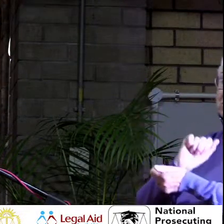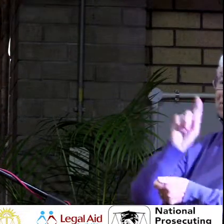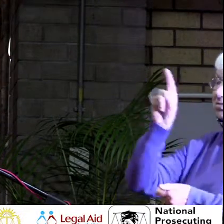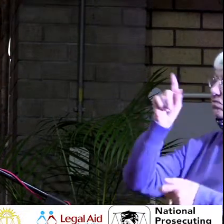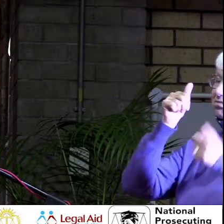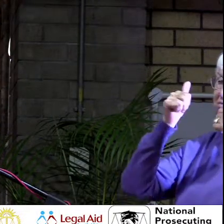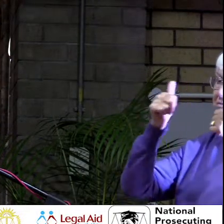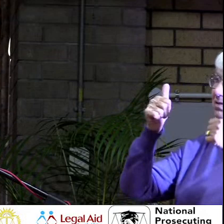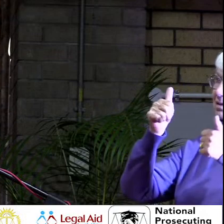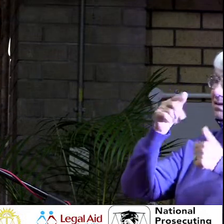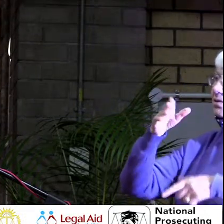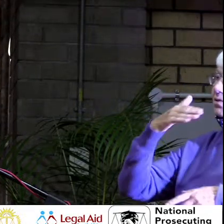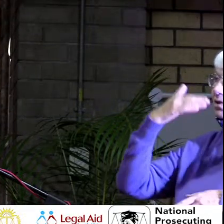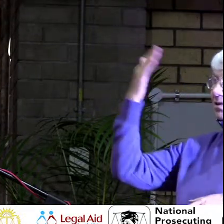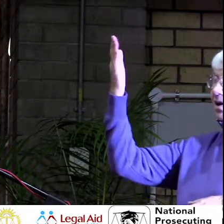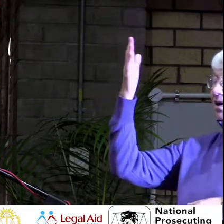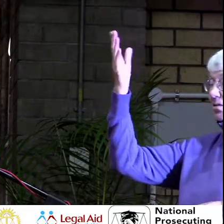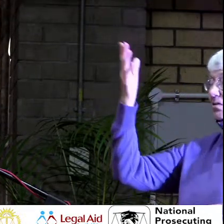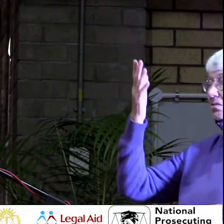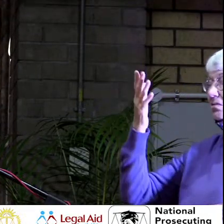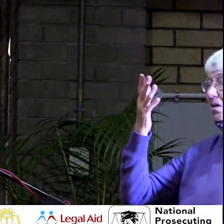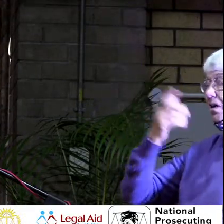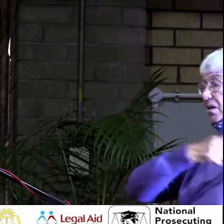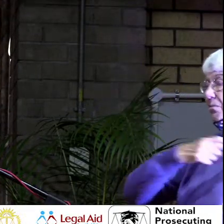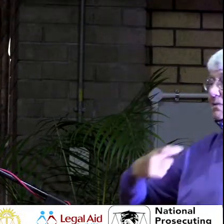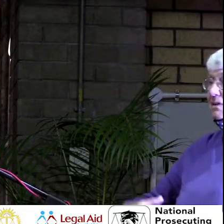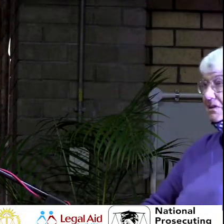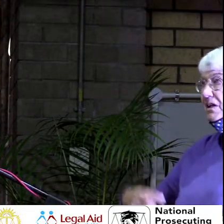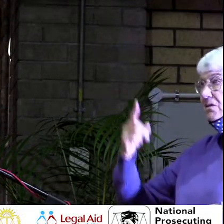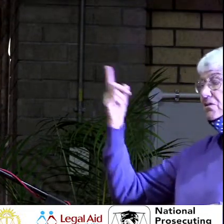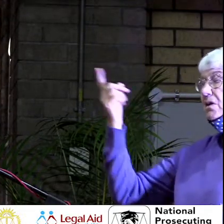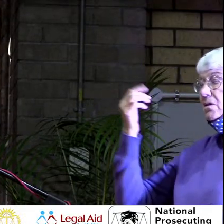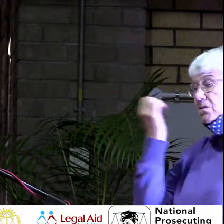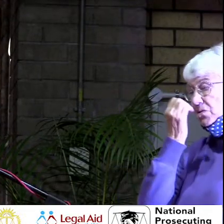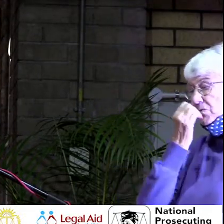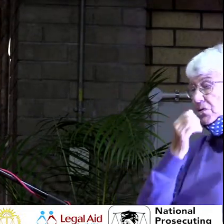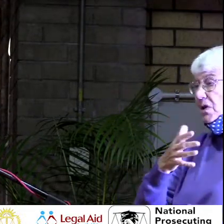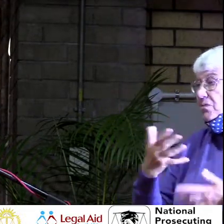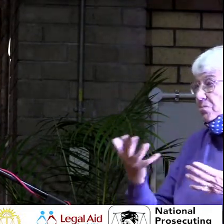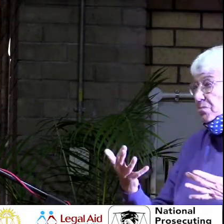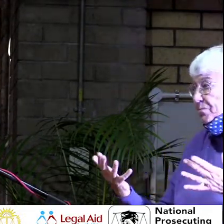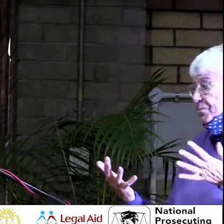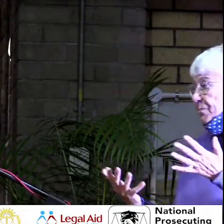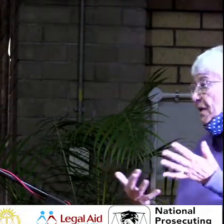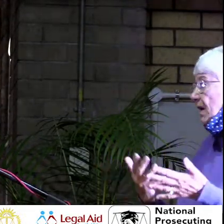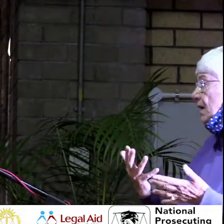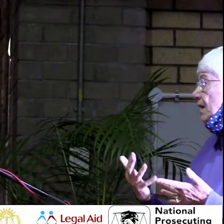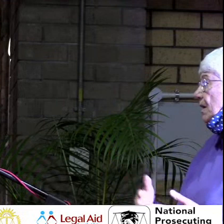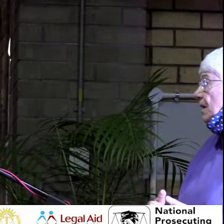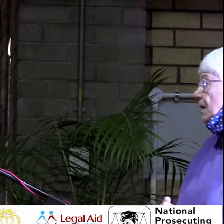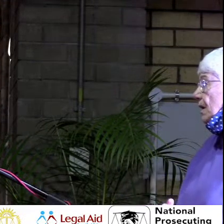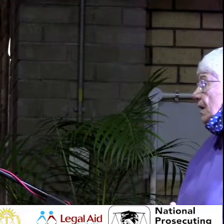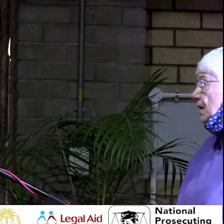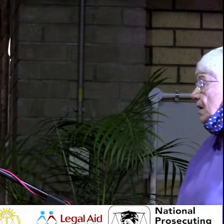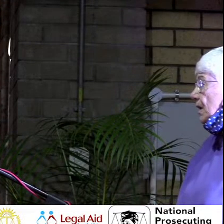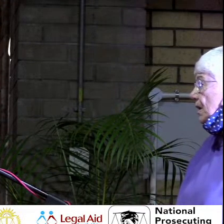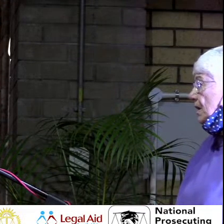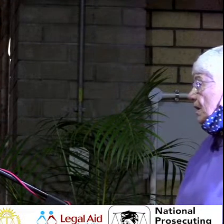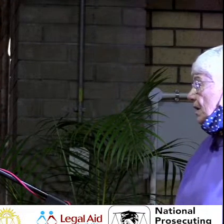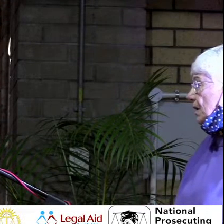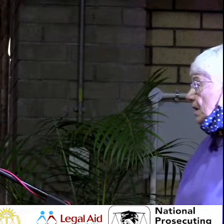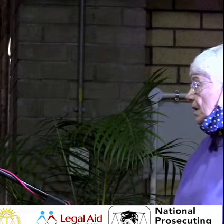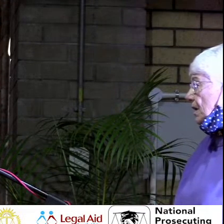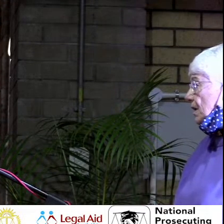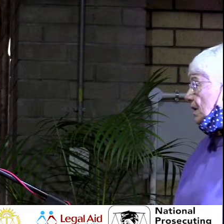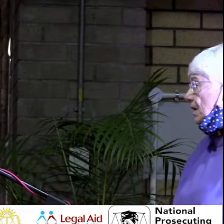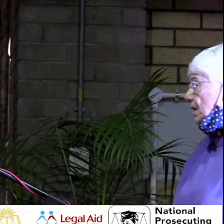we know it restricts people's ability to get employment, but there's also the issue of the employer needing to know what kind of person